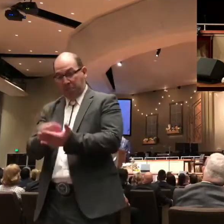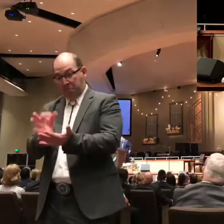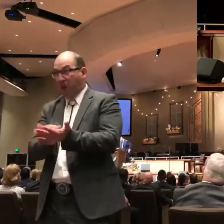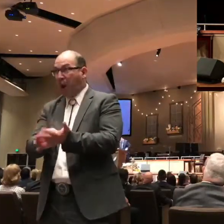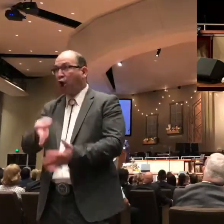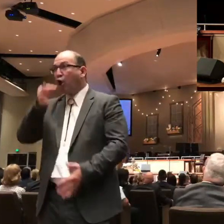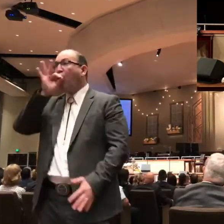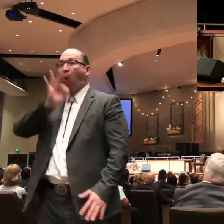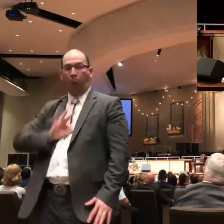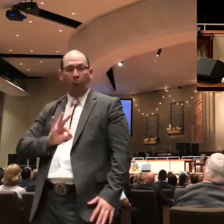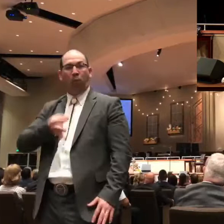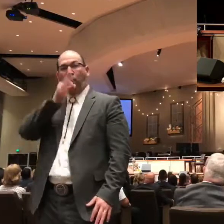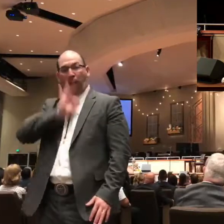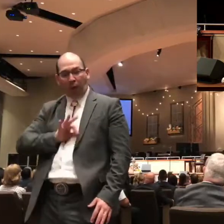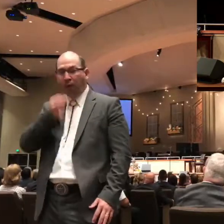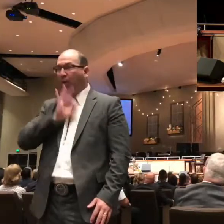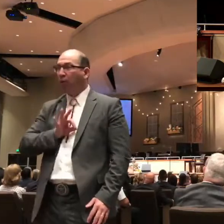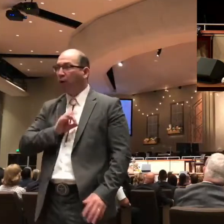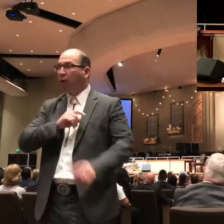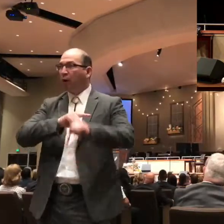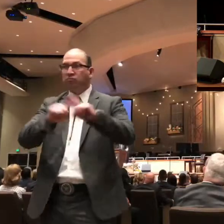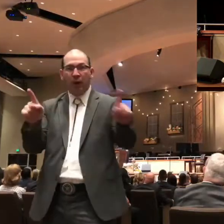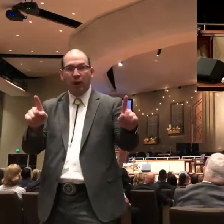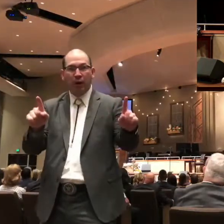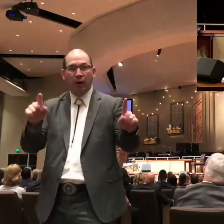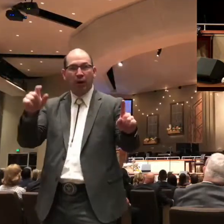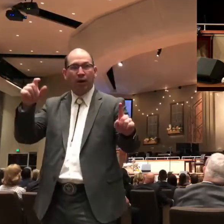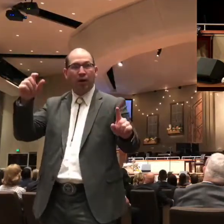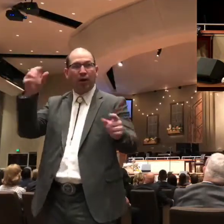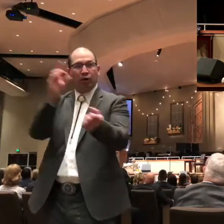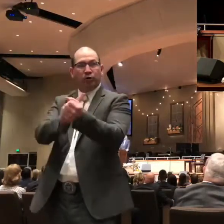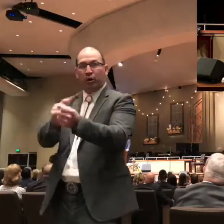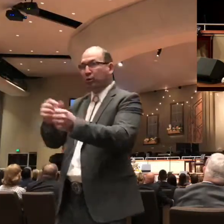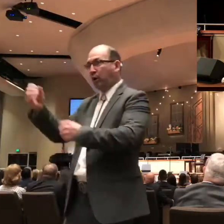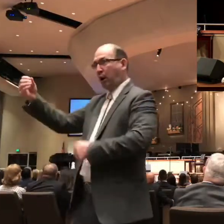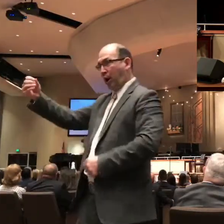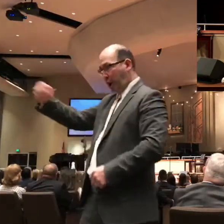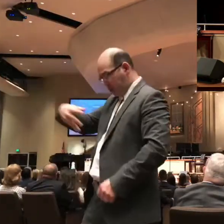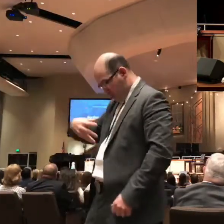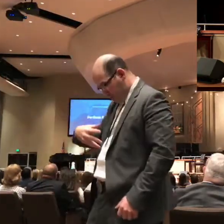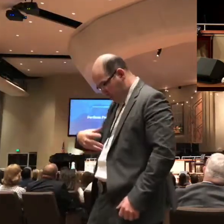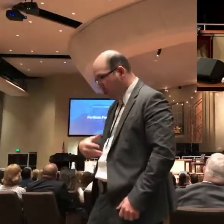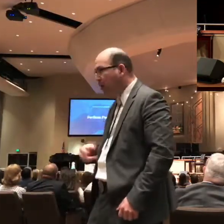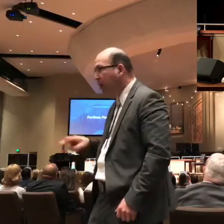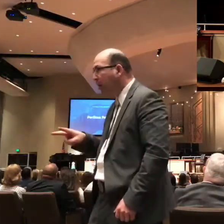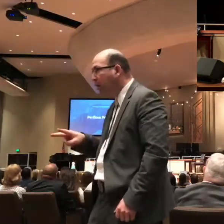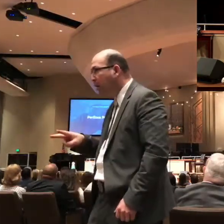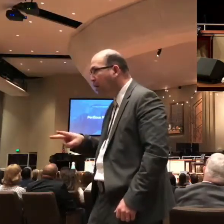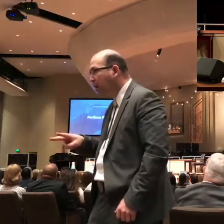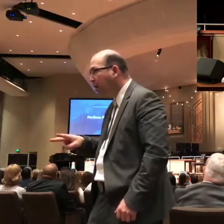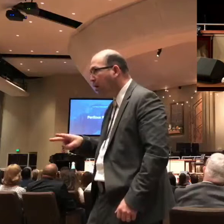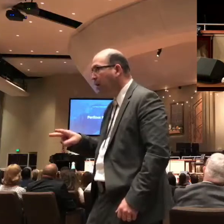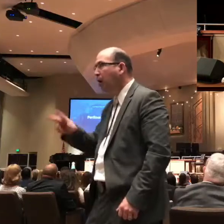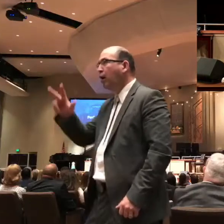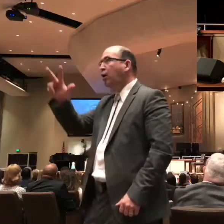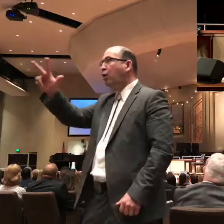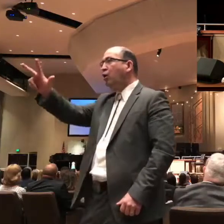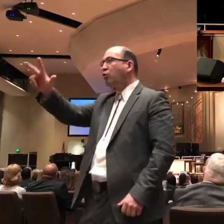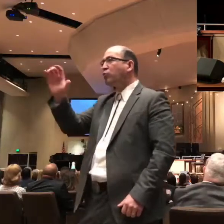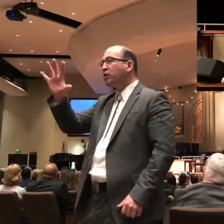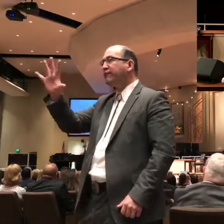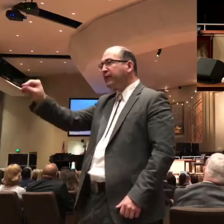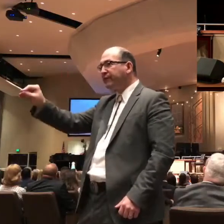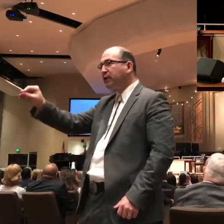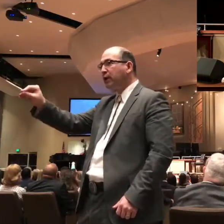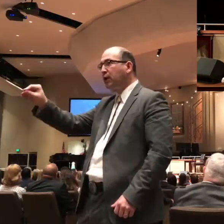But nothing could have prepared the doctors for the x-rays of his stomach. His stomach was filled with 350 coins.